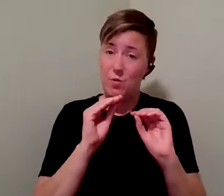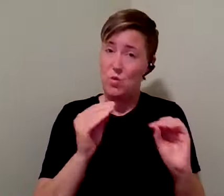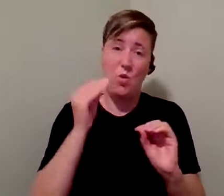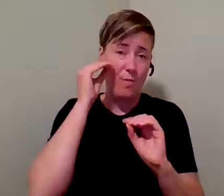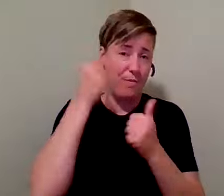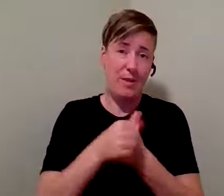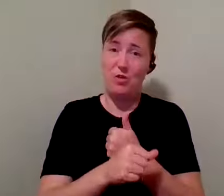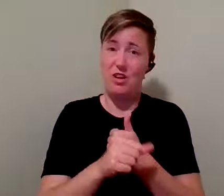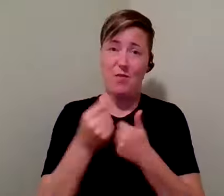I was with these